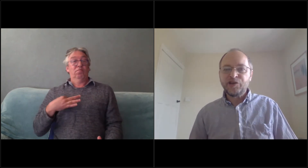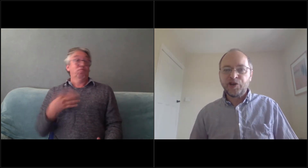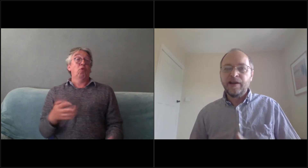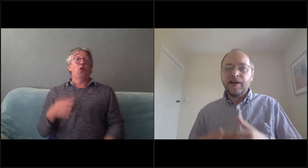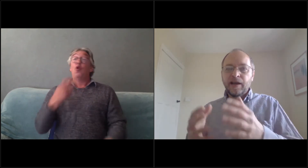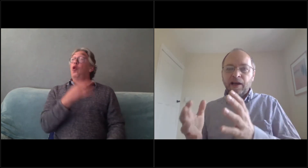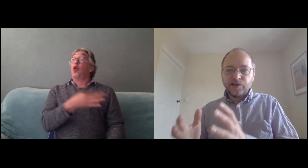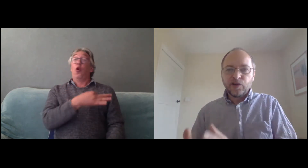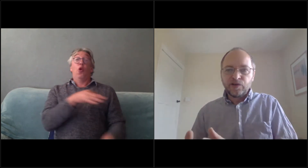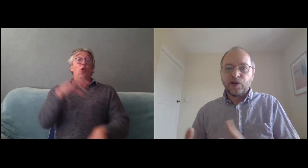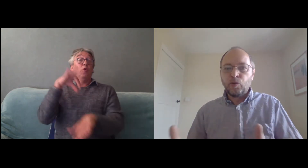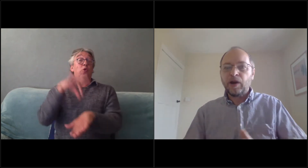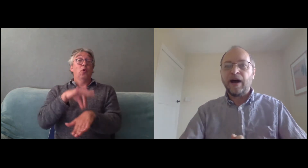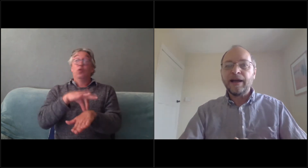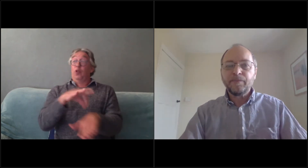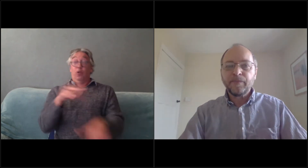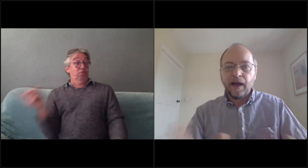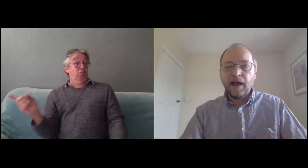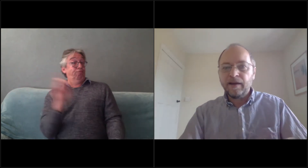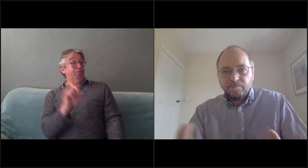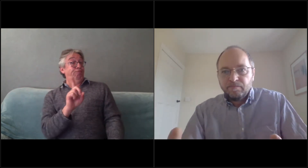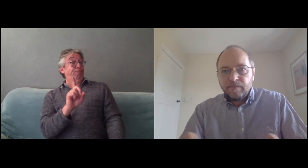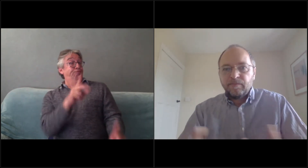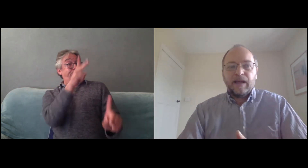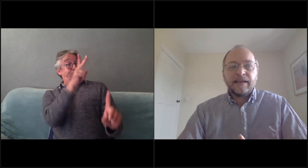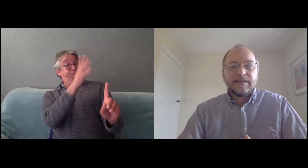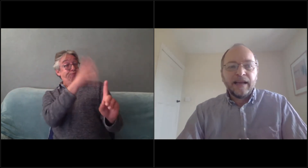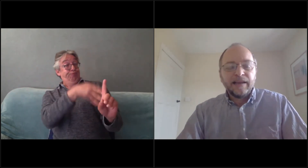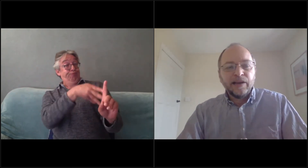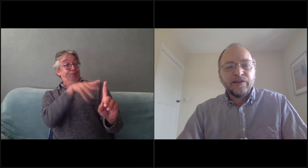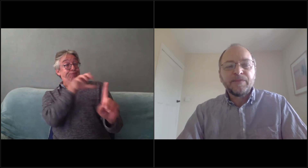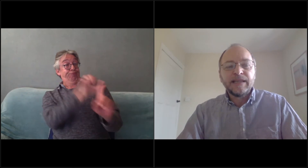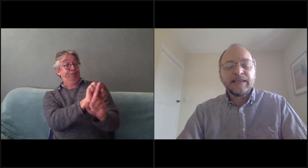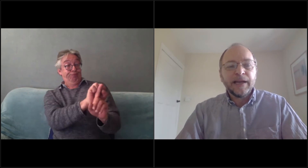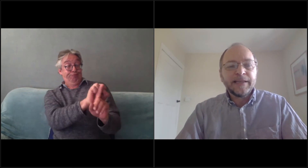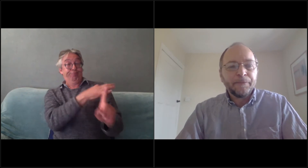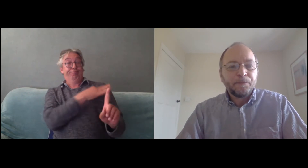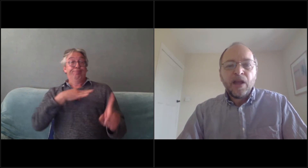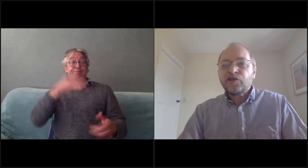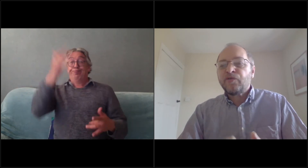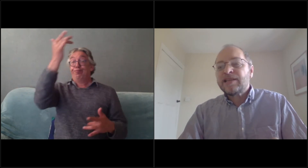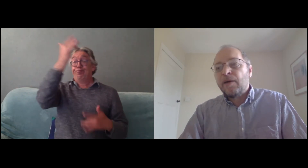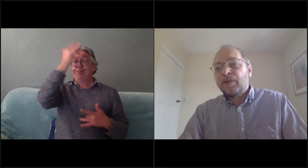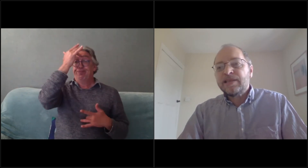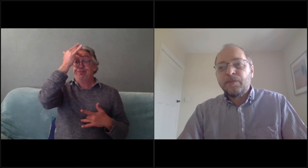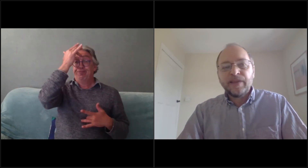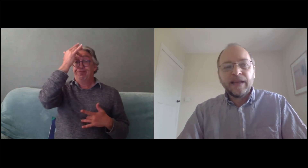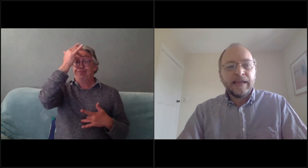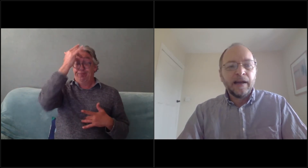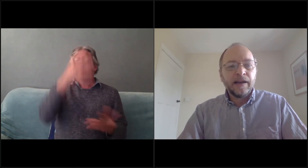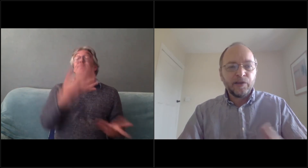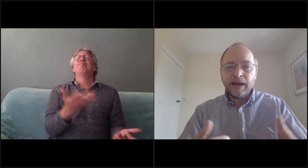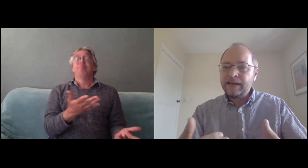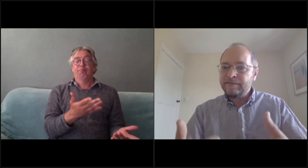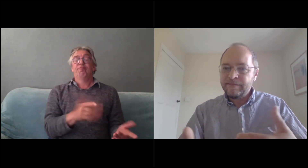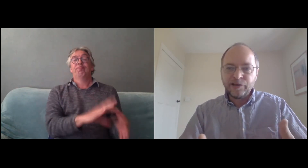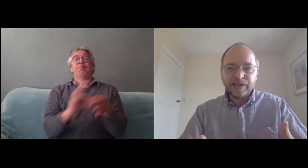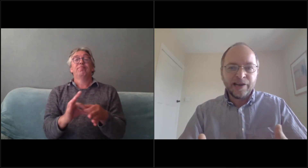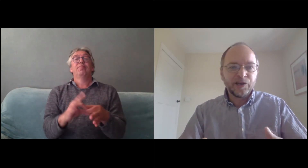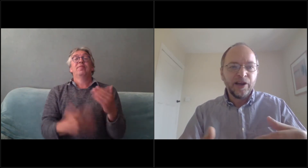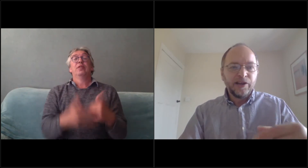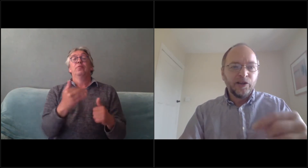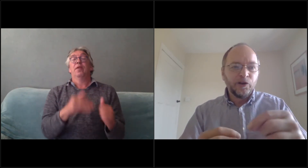or a condition to qualify as in terms of disability. So, for example, in some of the